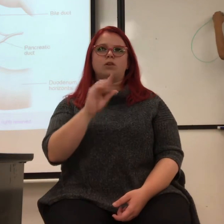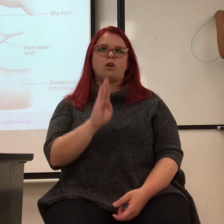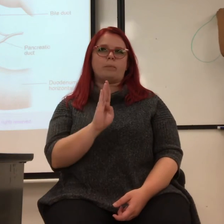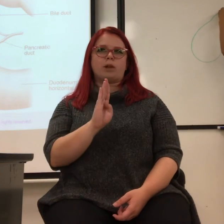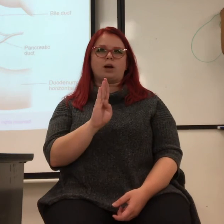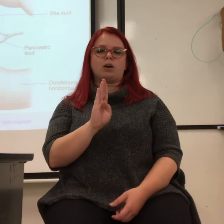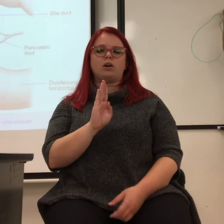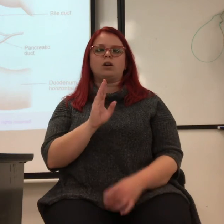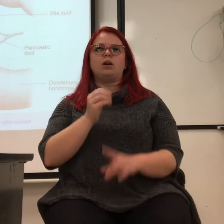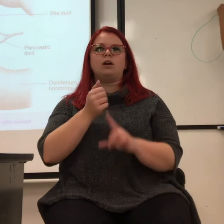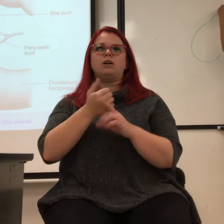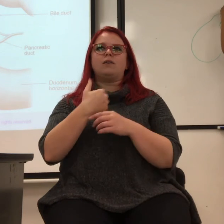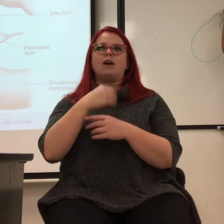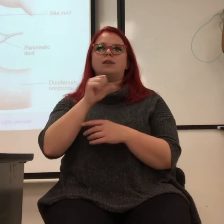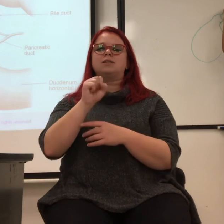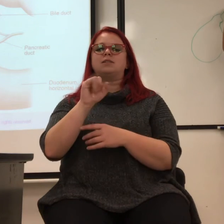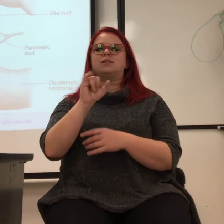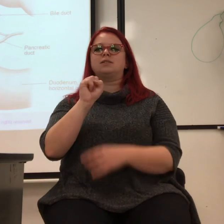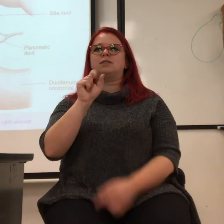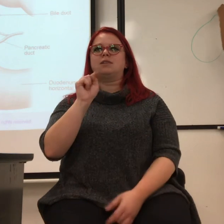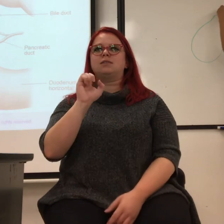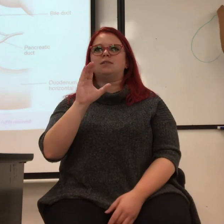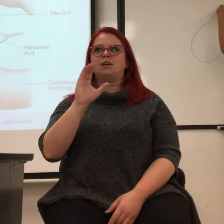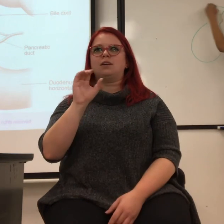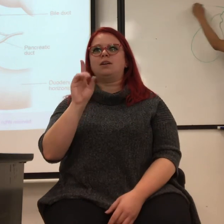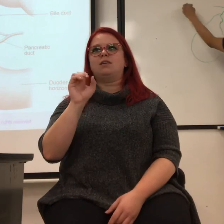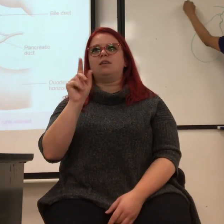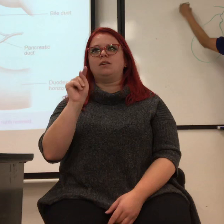Gallbladder has a cystic duct.